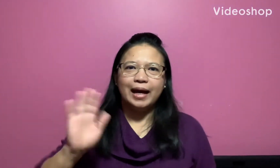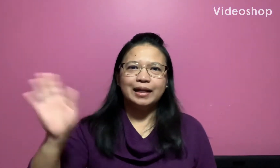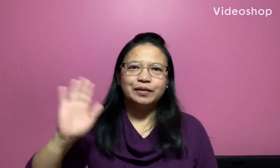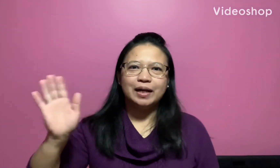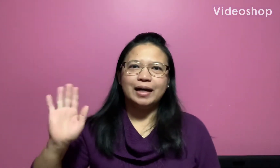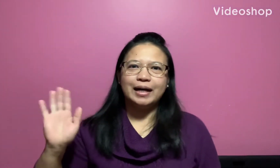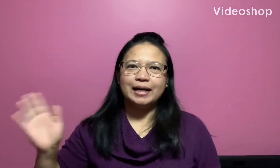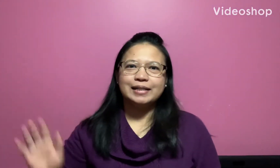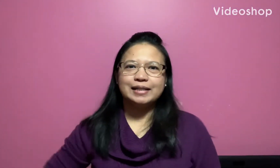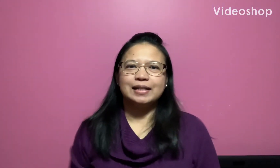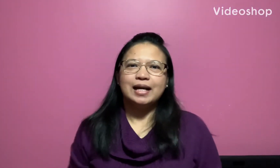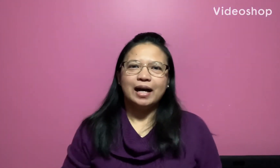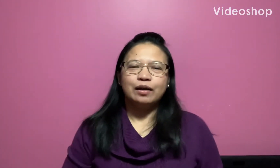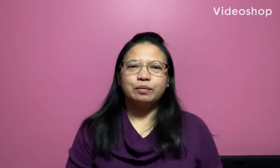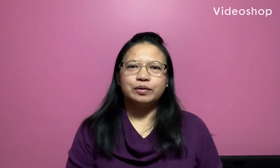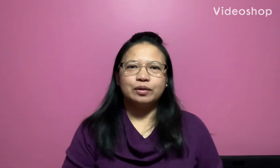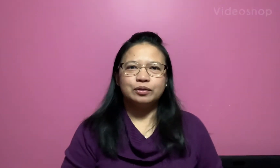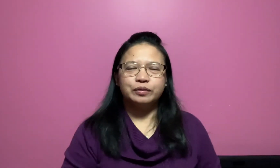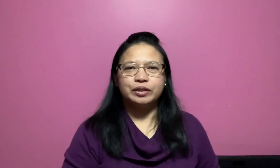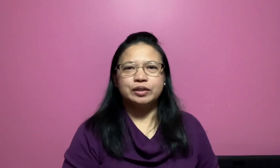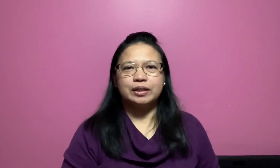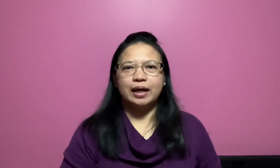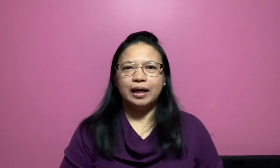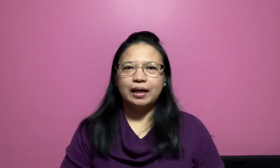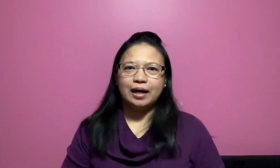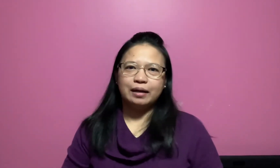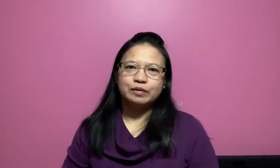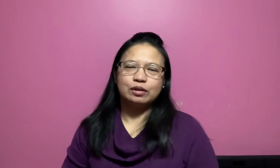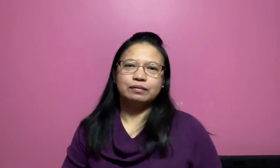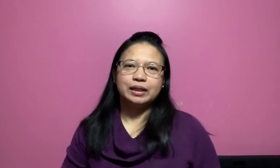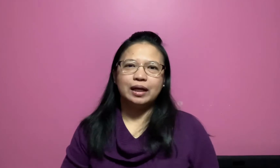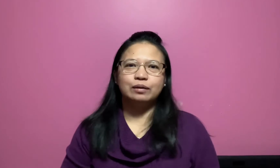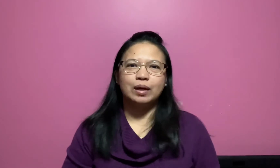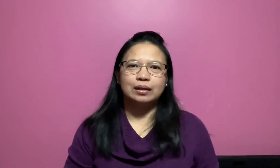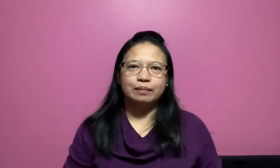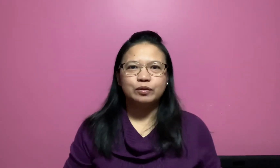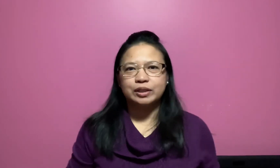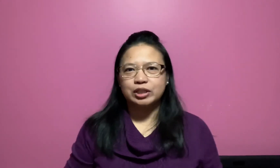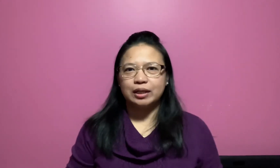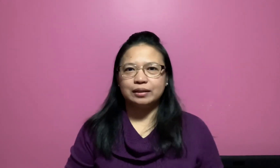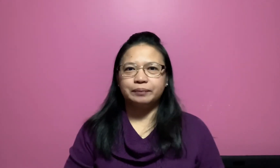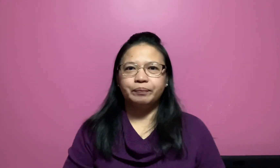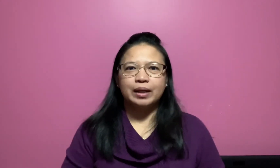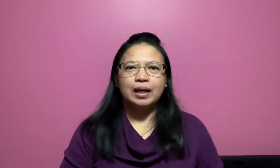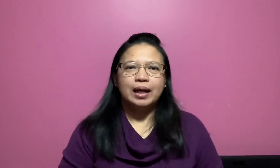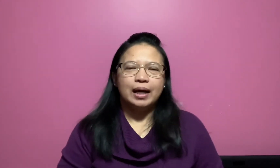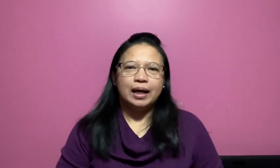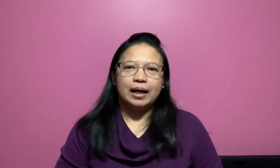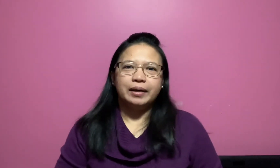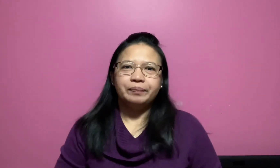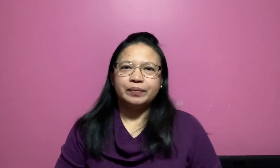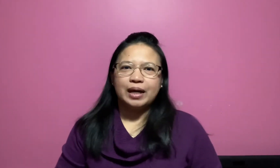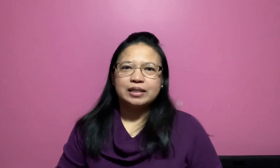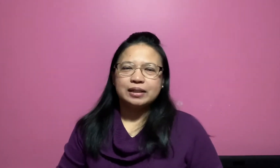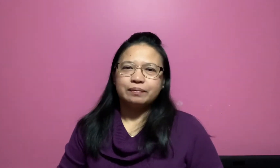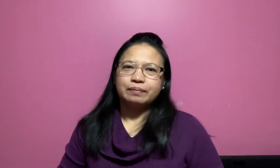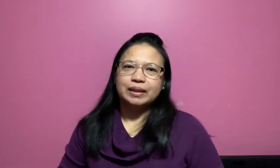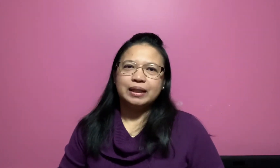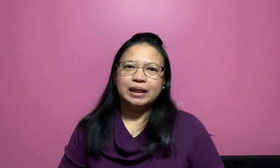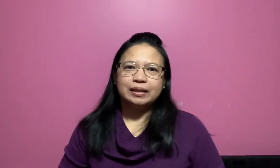Hello guys! I hope you're all doing good today. I'm Jovi and welcome to our channel. As beginner